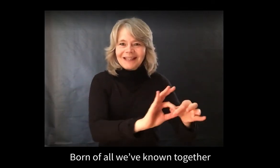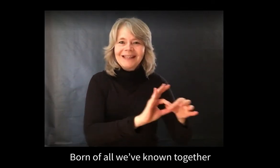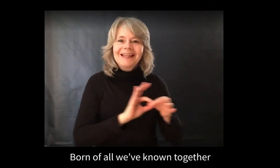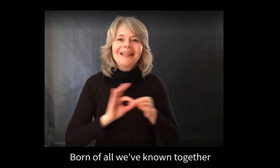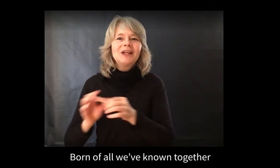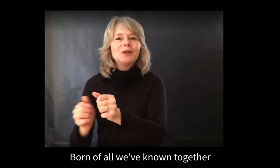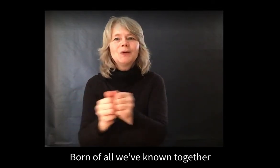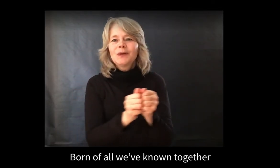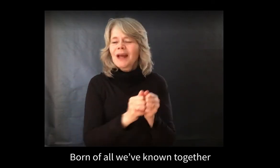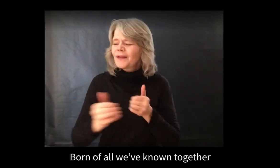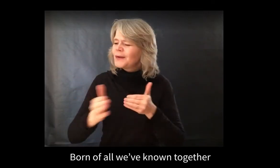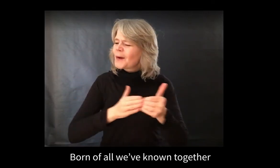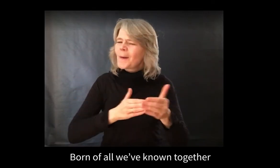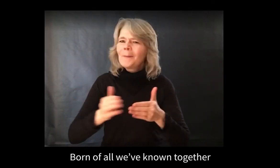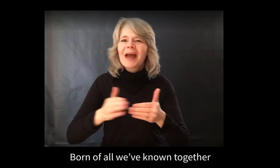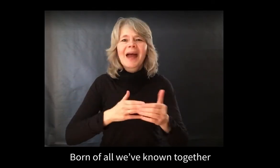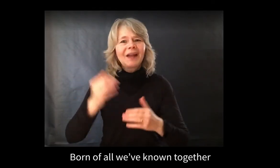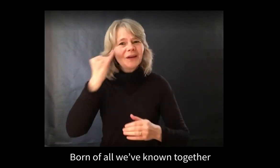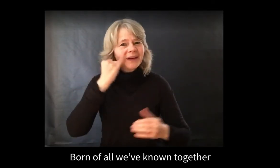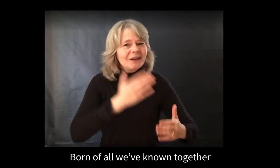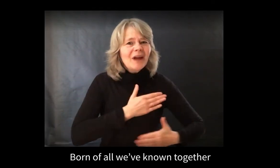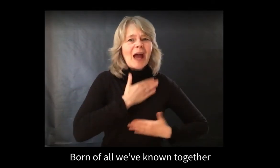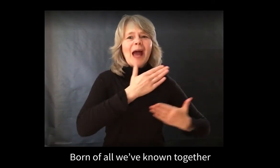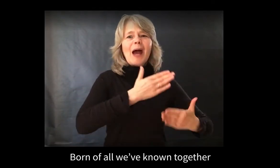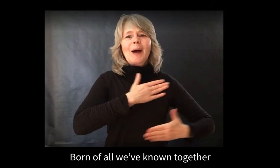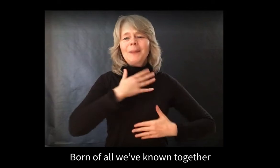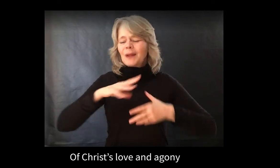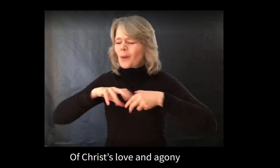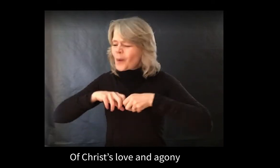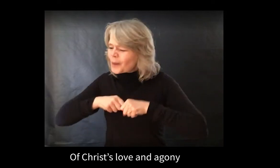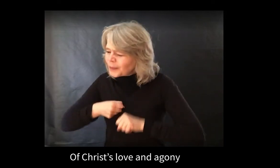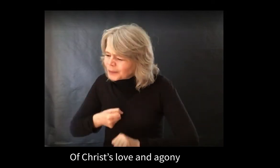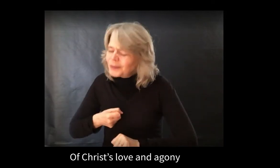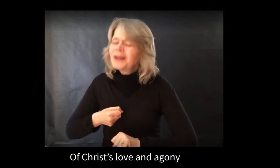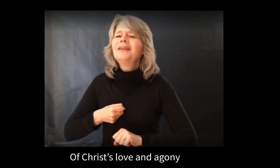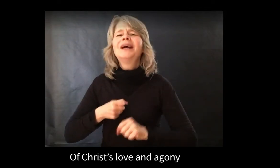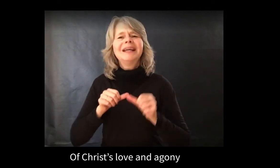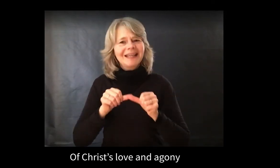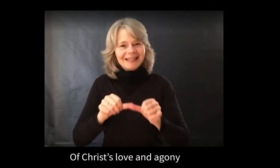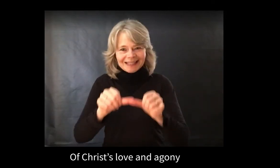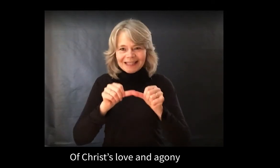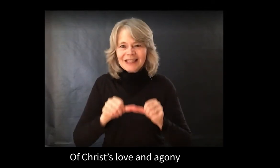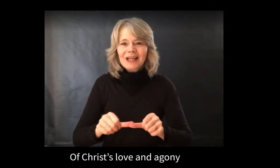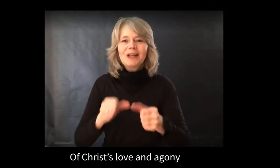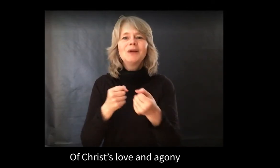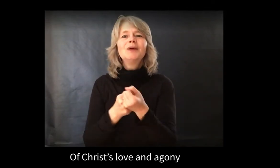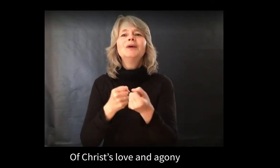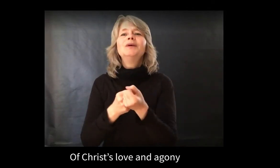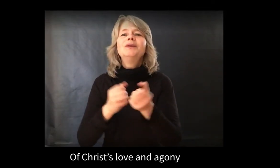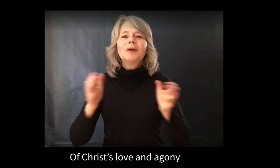such harmony. Born of all we've known